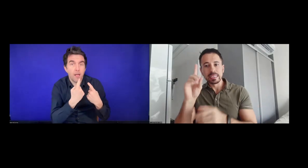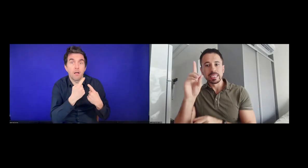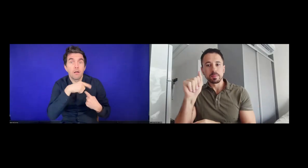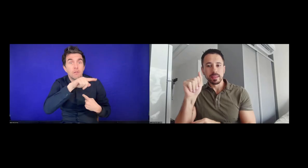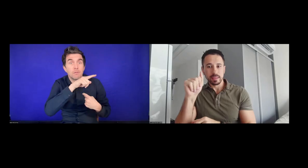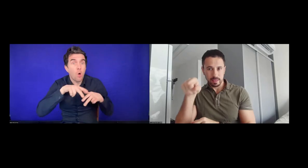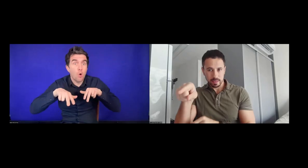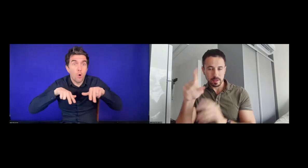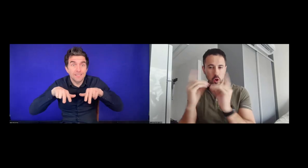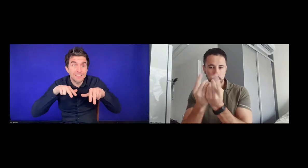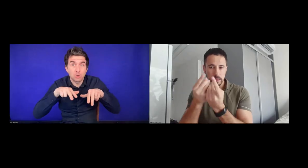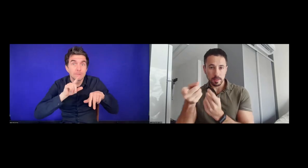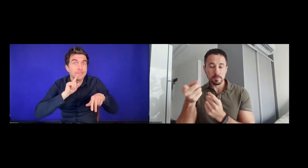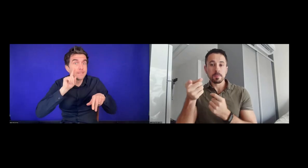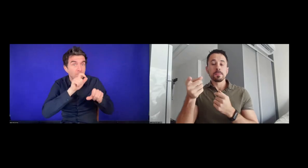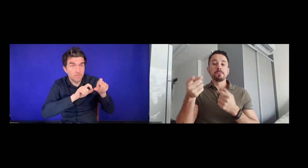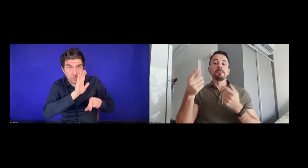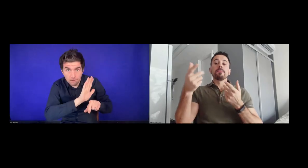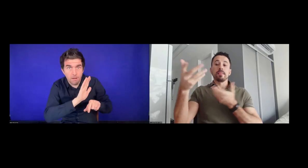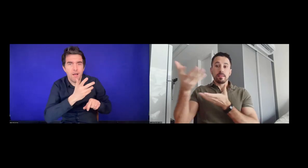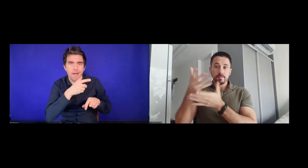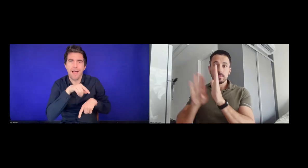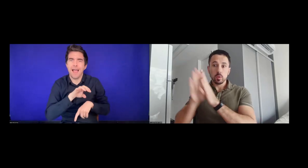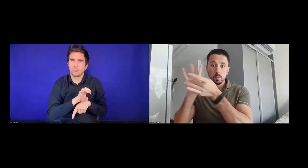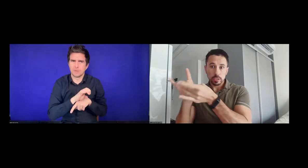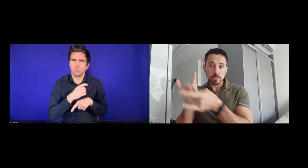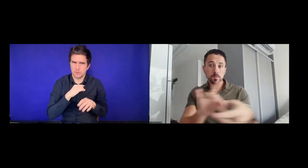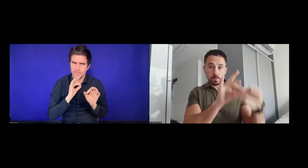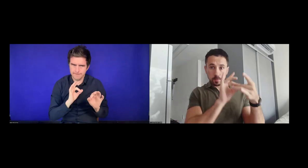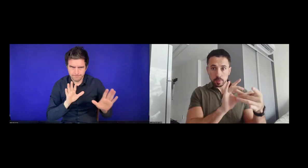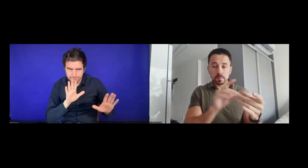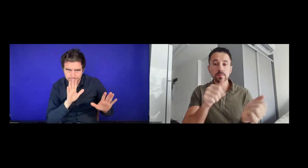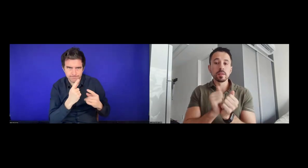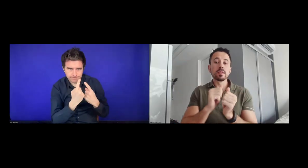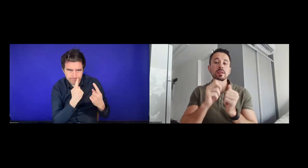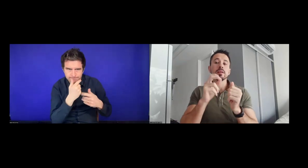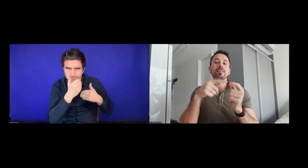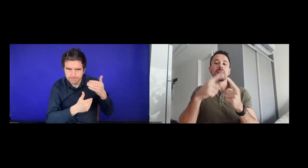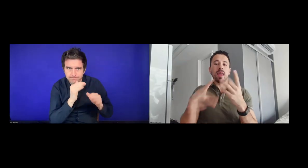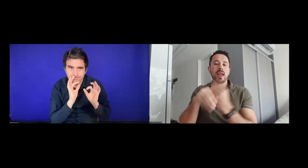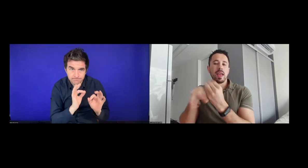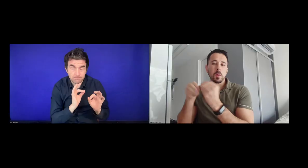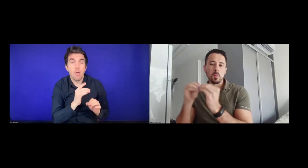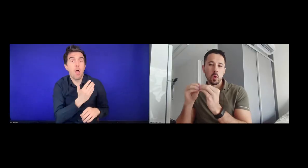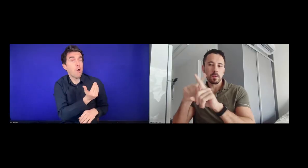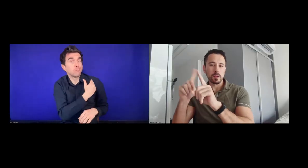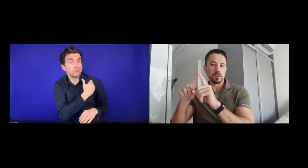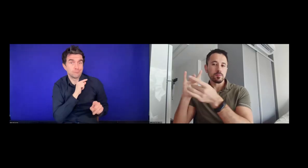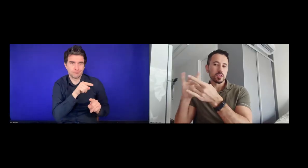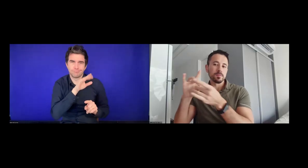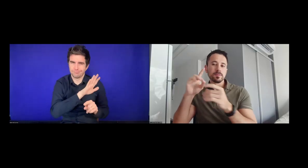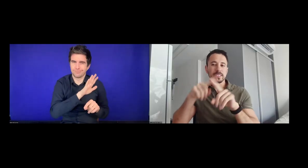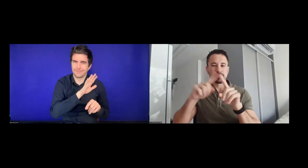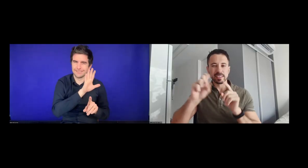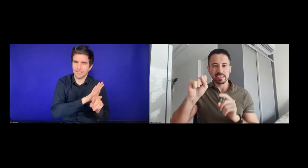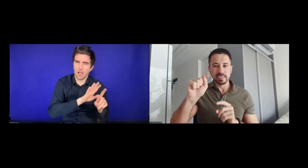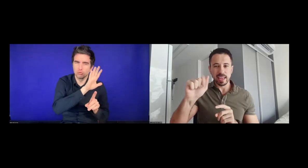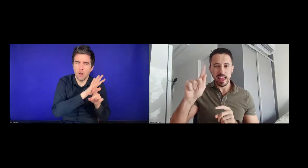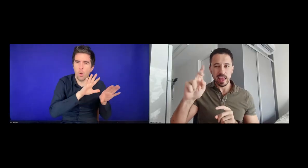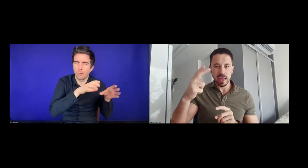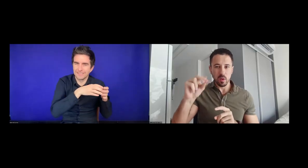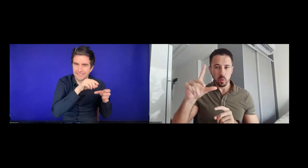had connections within the government, disability department specifically, had conversations and developed relationships with both of those